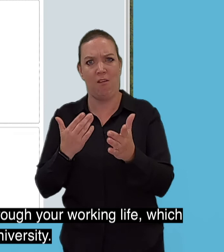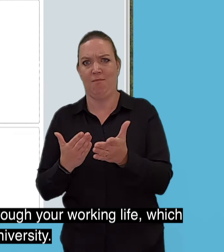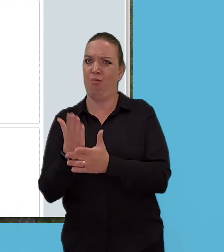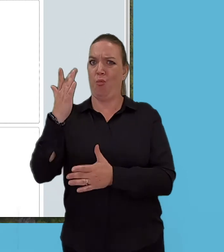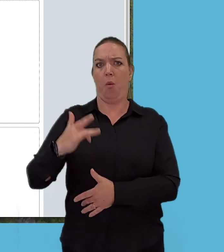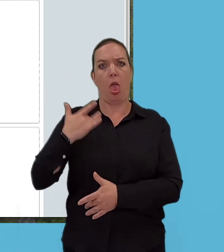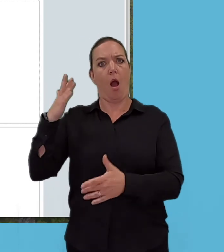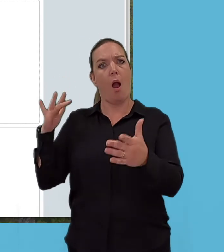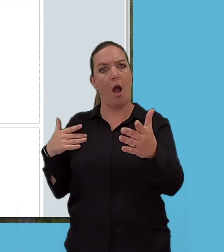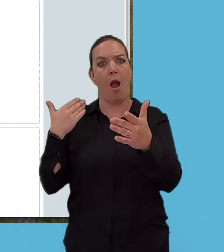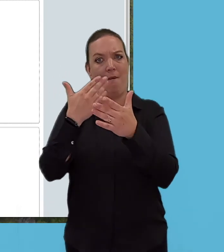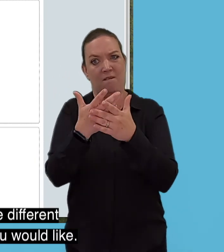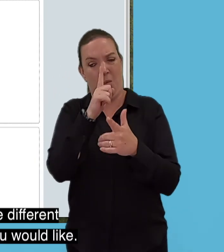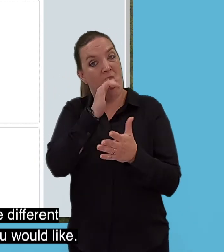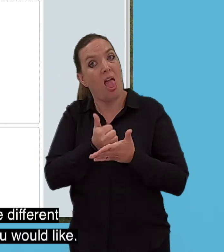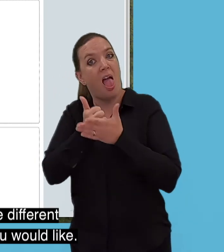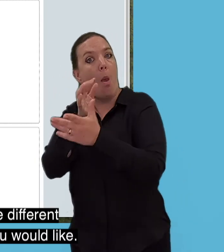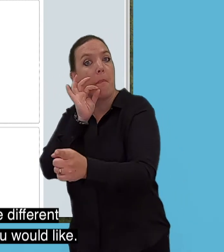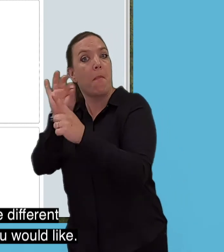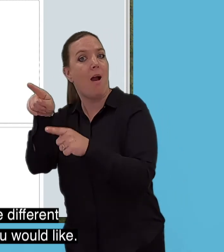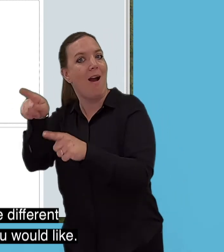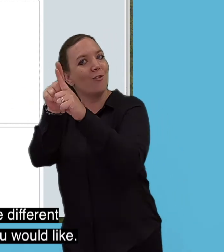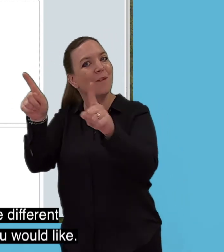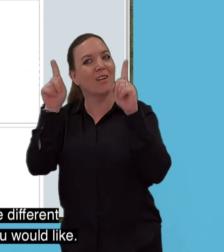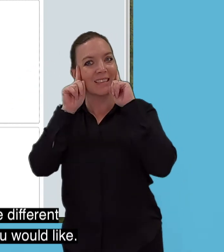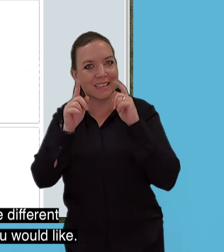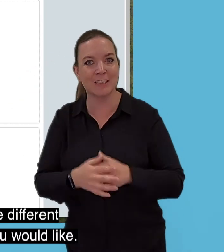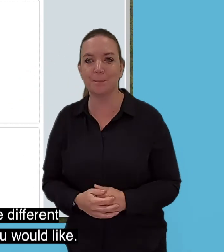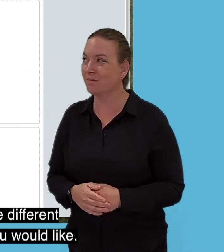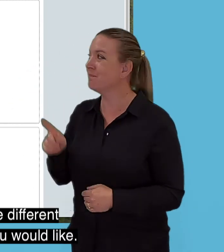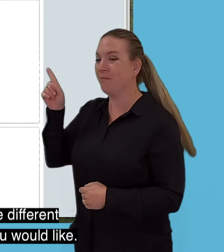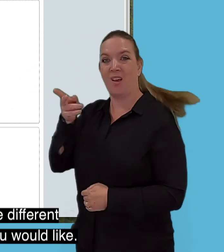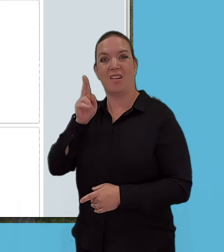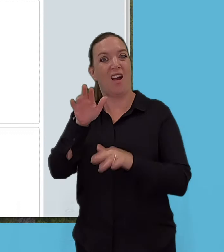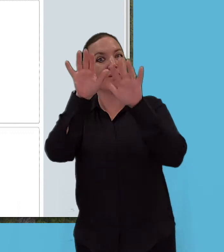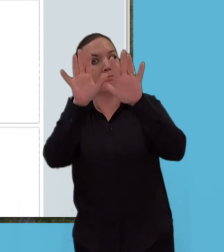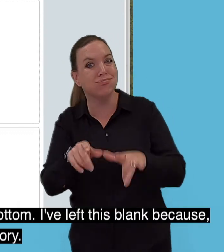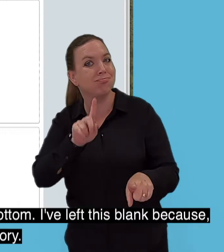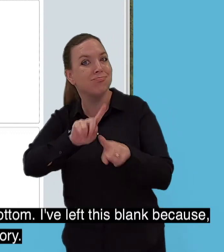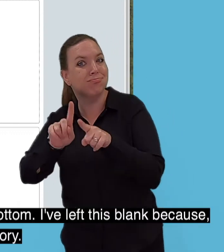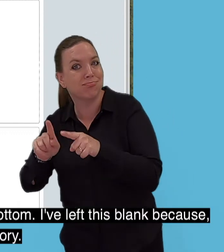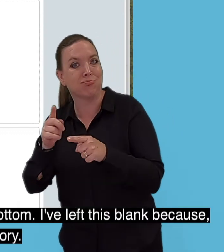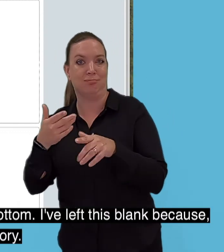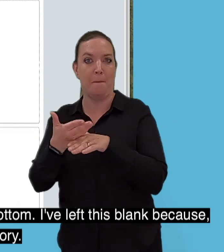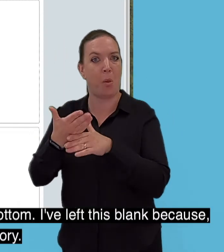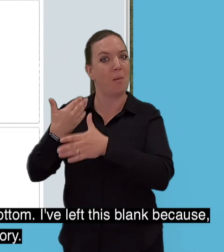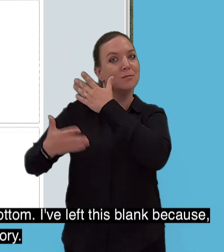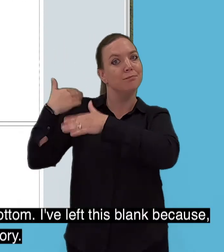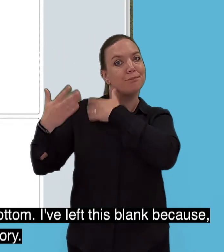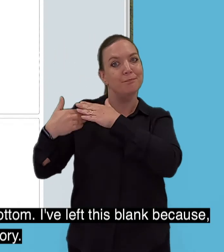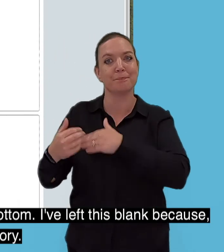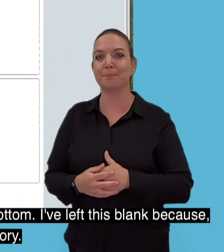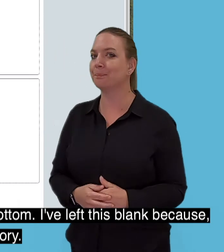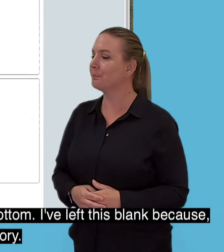at university. Once again, you can add all the different employment history details that you would